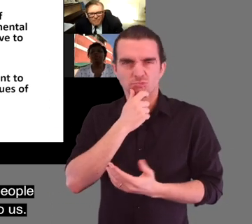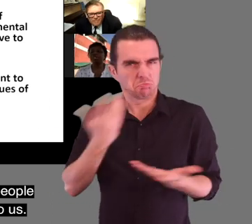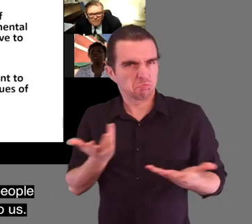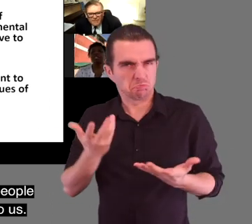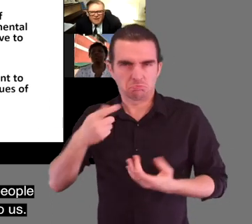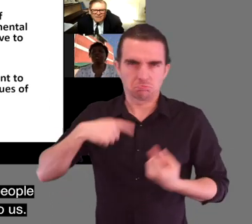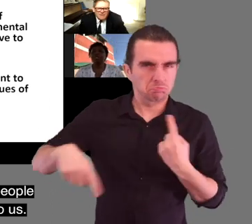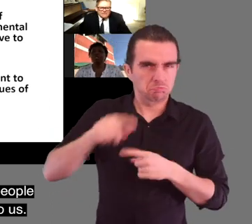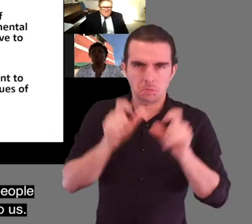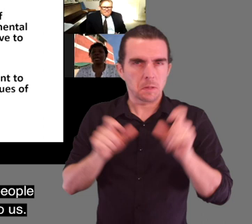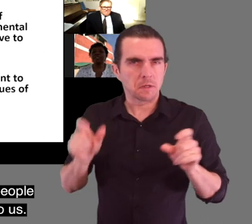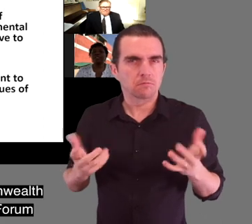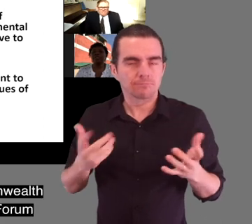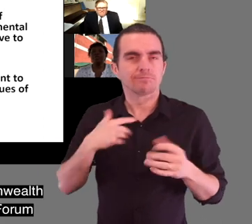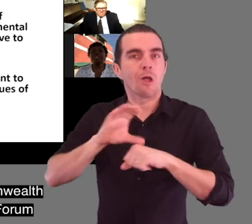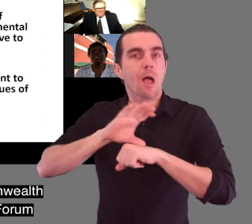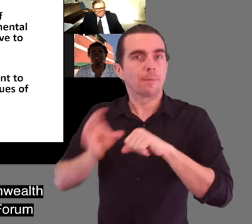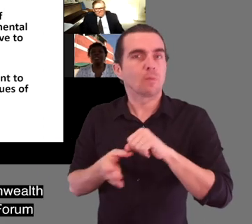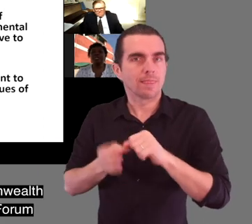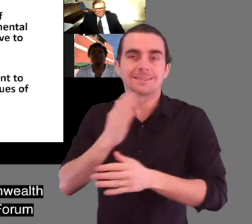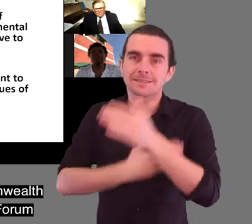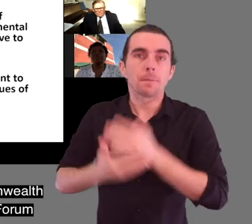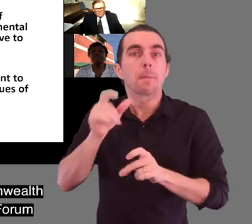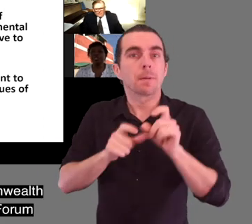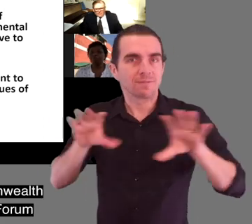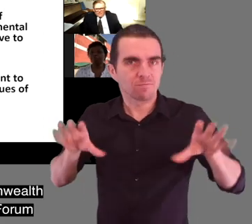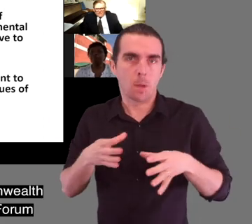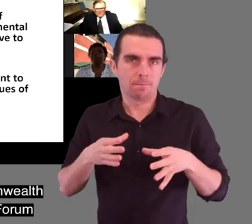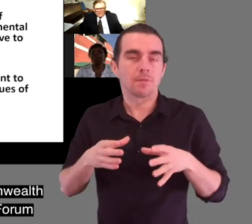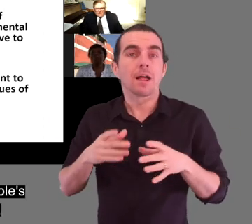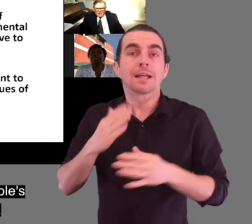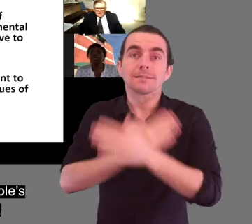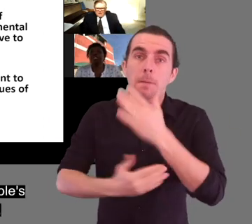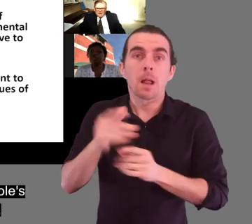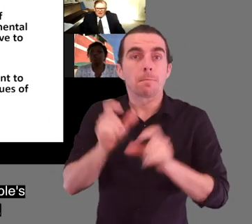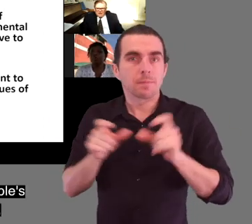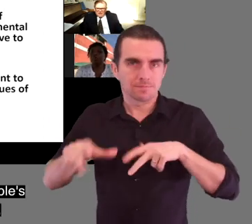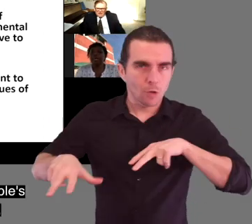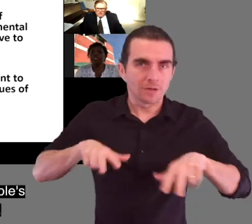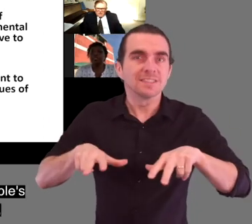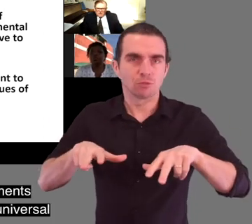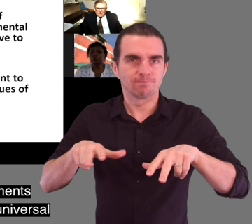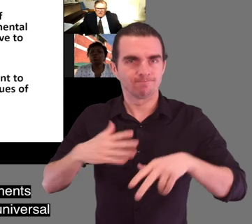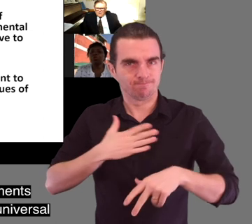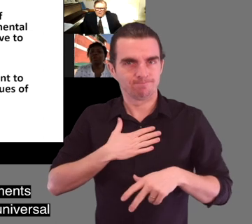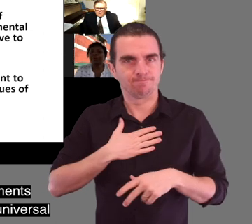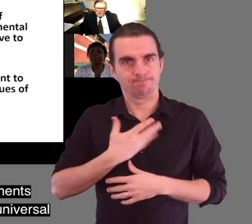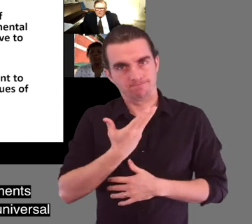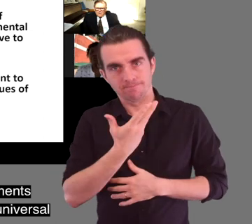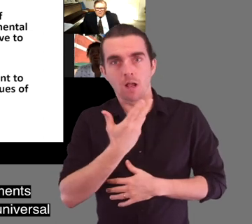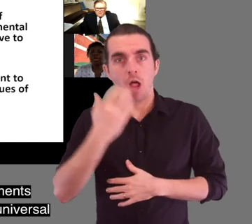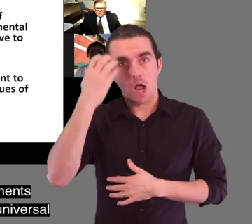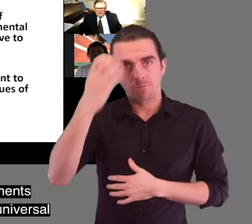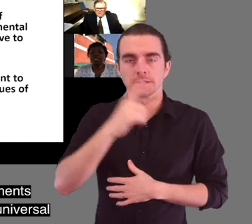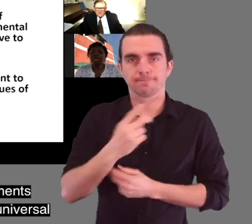What this means to us, we need as Commonwealth Disabled People Forums and disabled people organizations to hold our governments